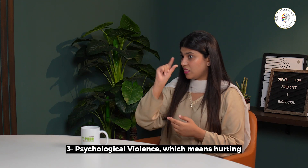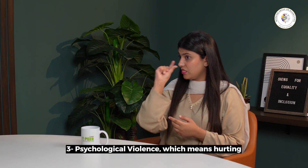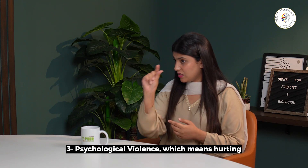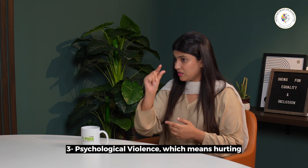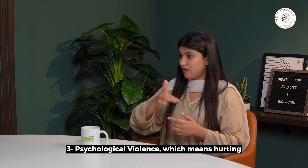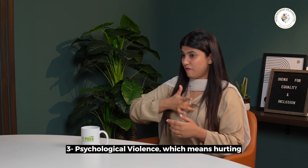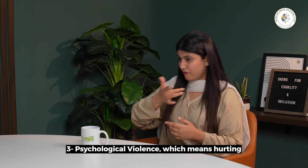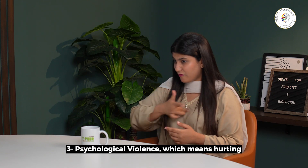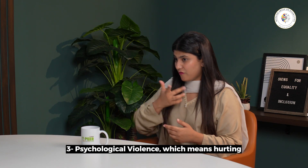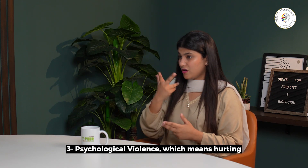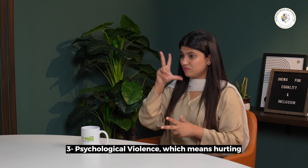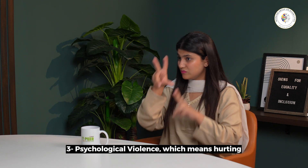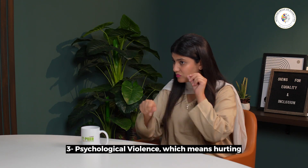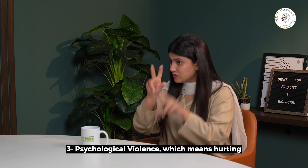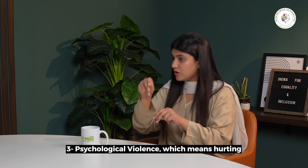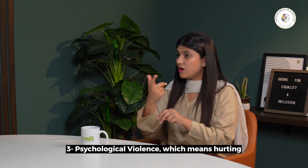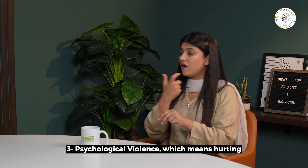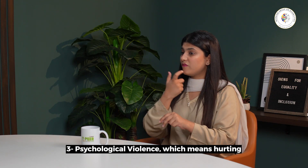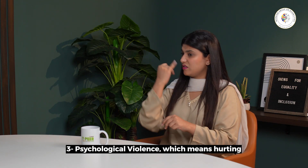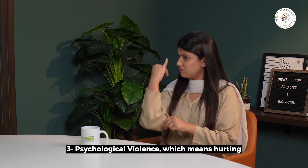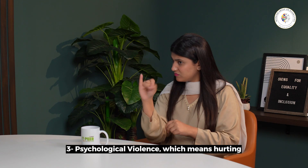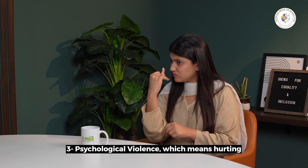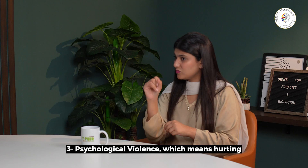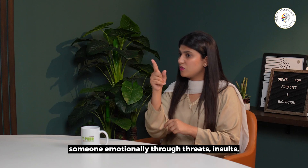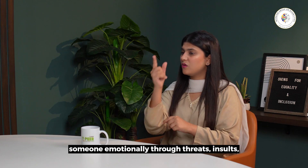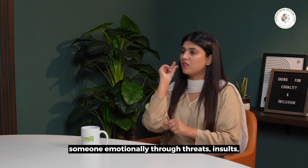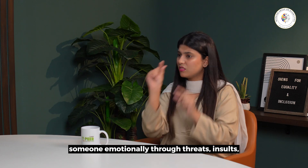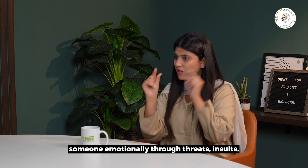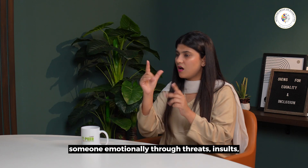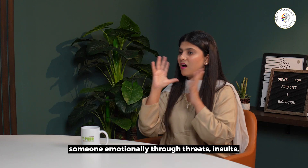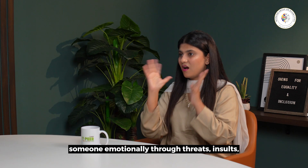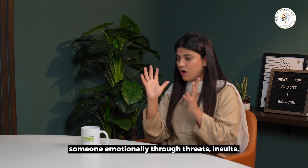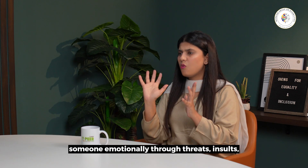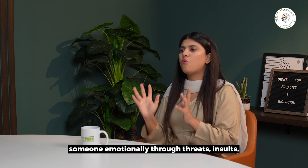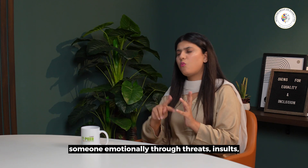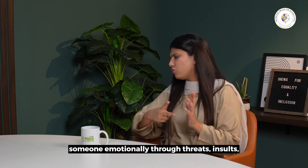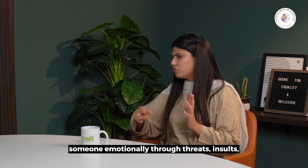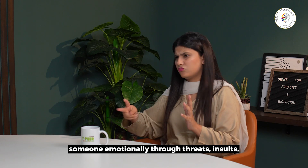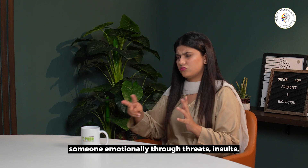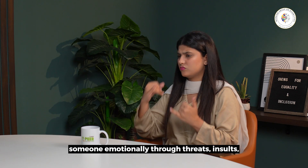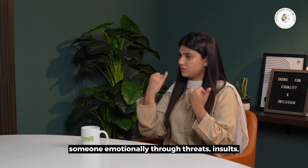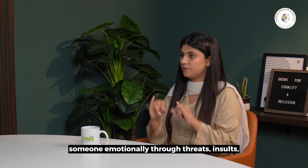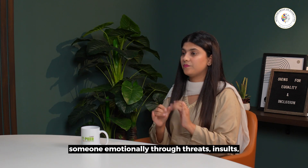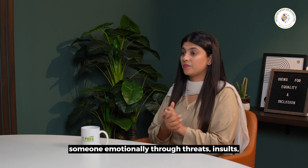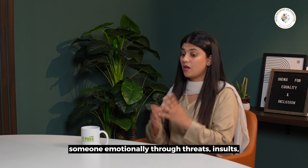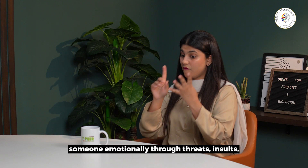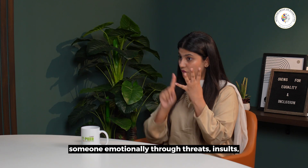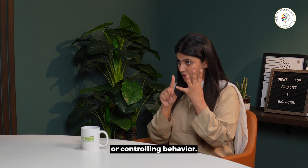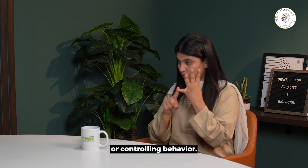Third, psychological violence, which means hurting someone emotionally through threats, insults, or